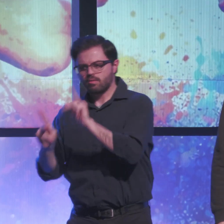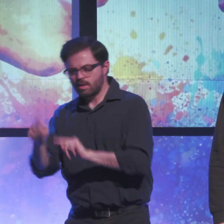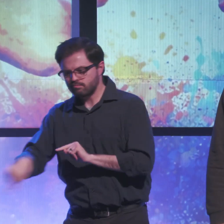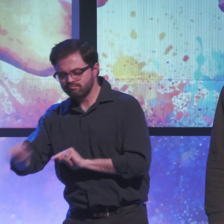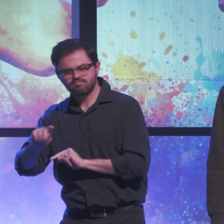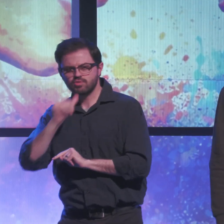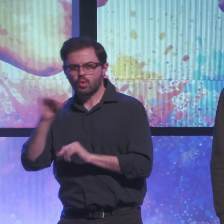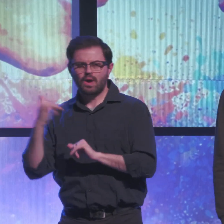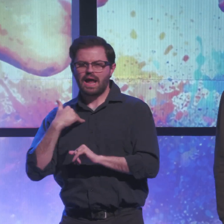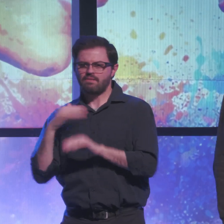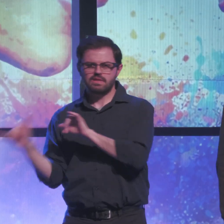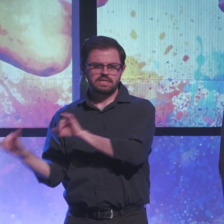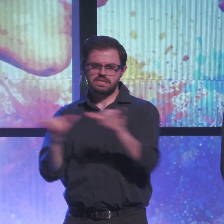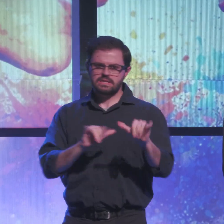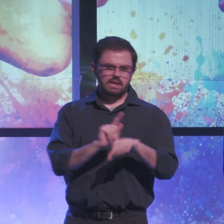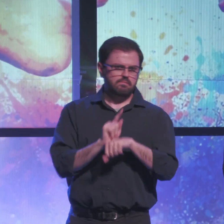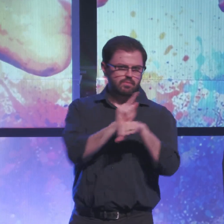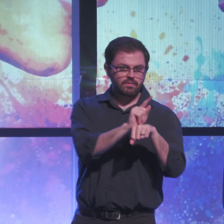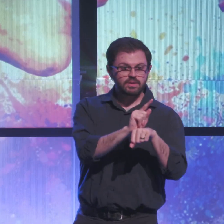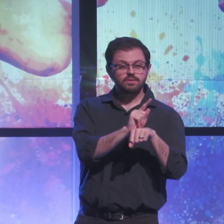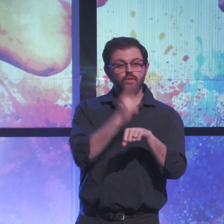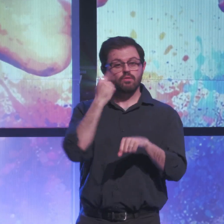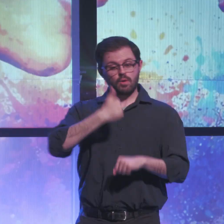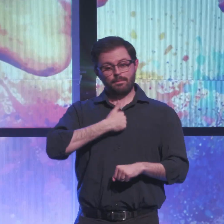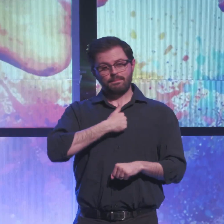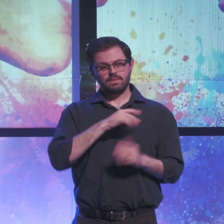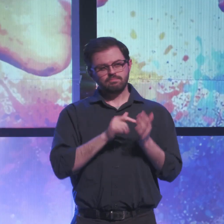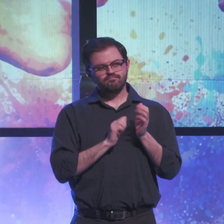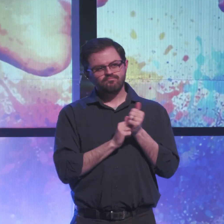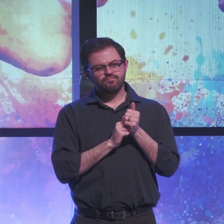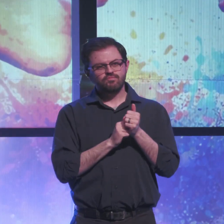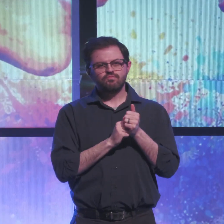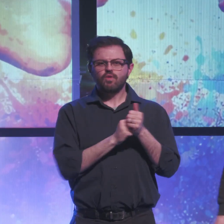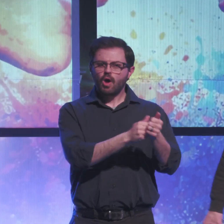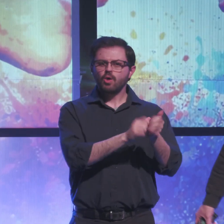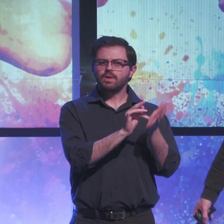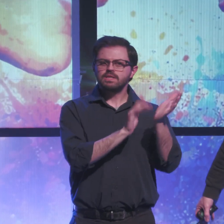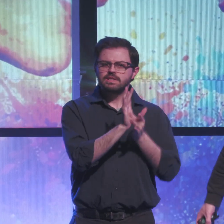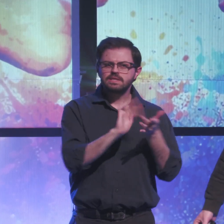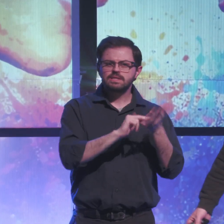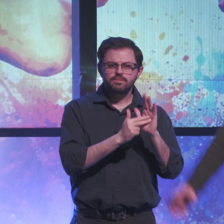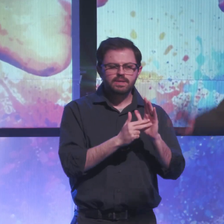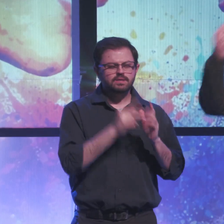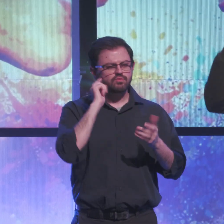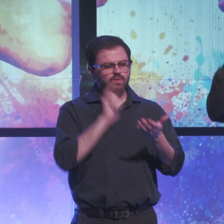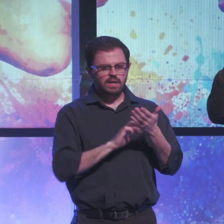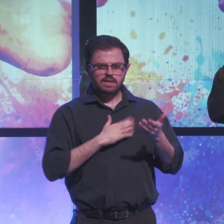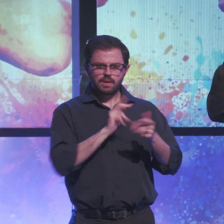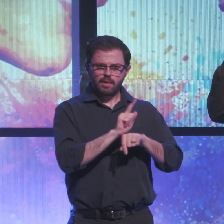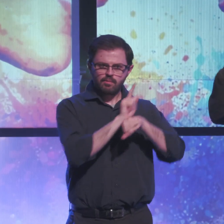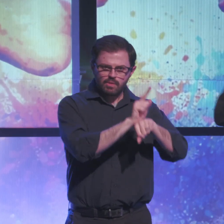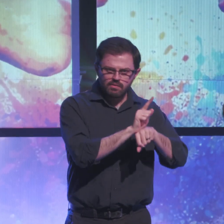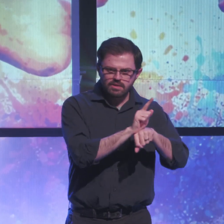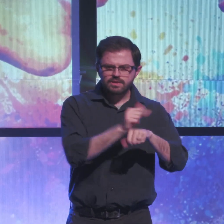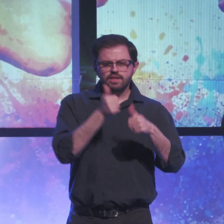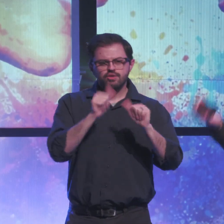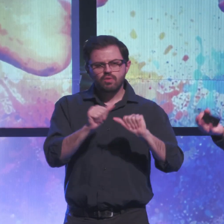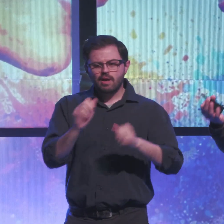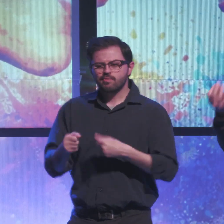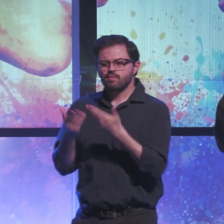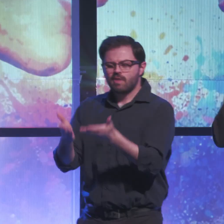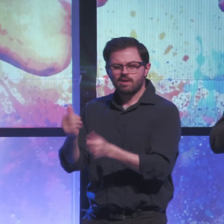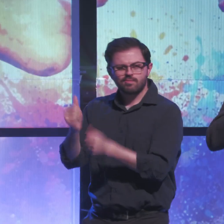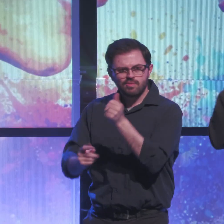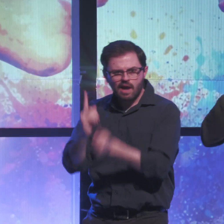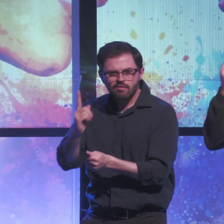following Jesus is about naming those privileges, leveraging them for the sake of others, and getting the same privileges and affordances to all